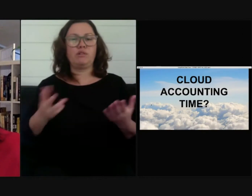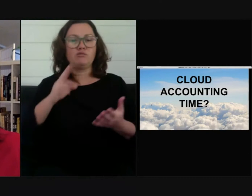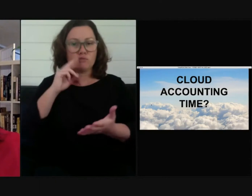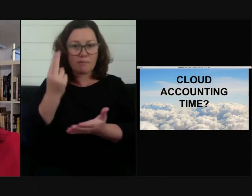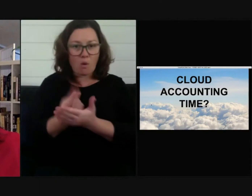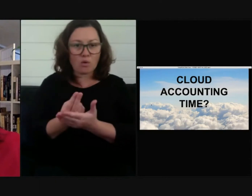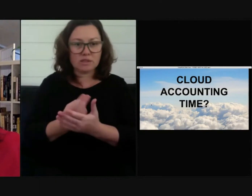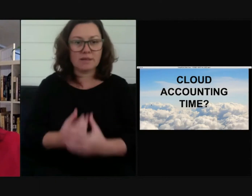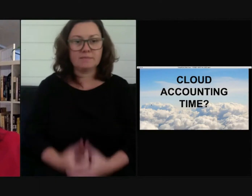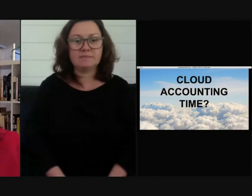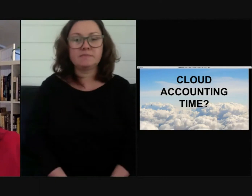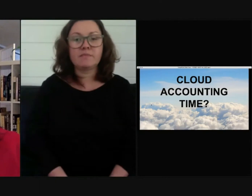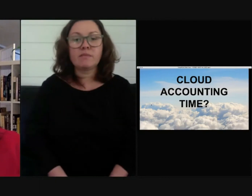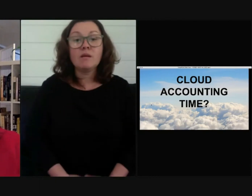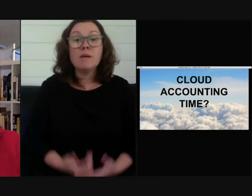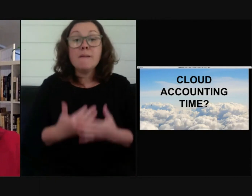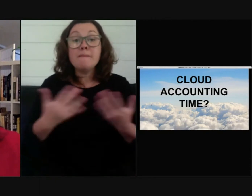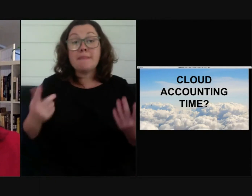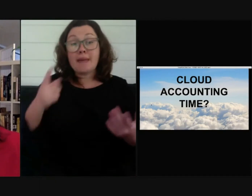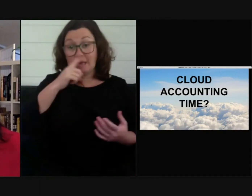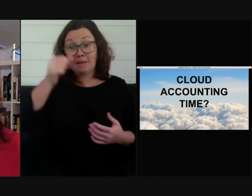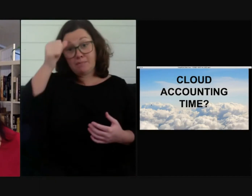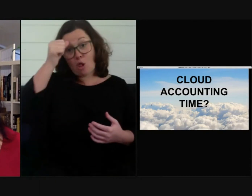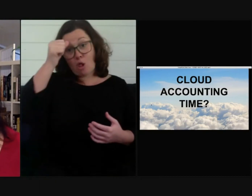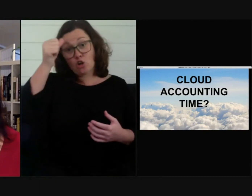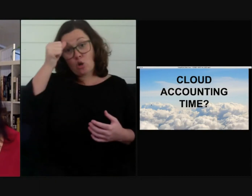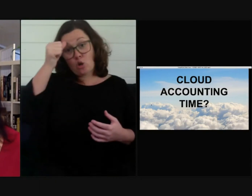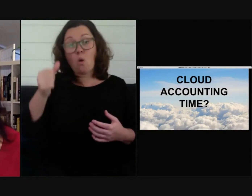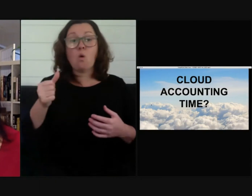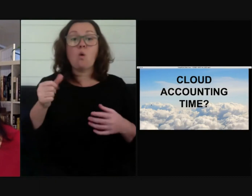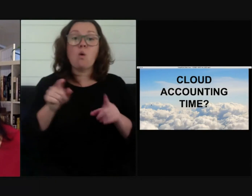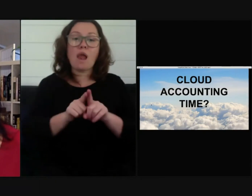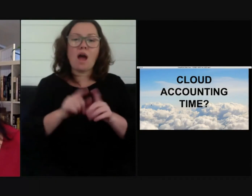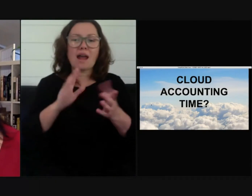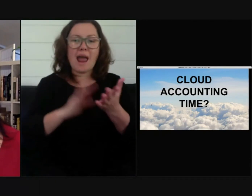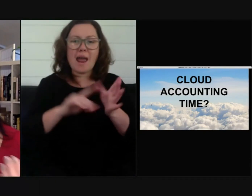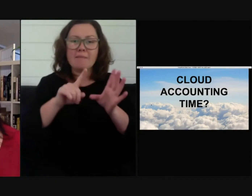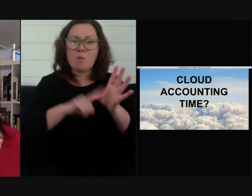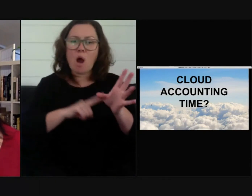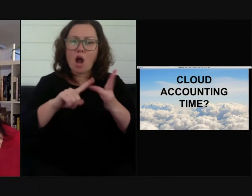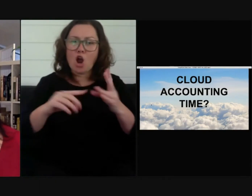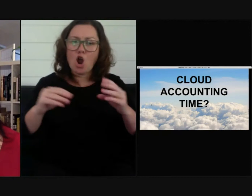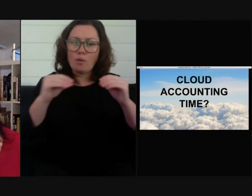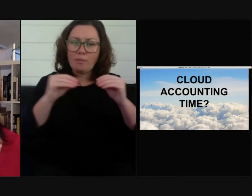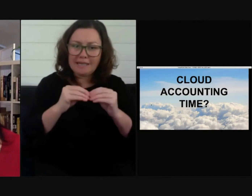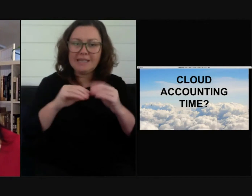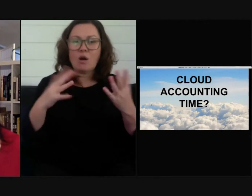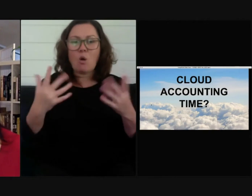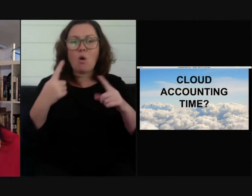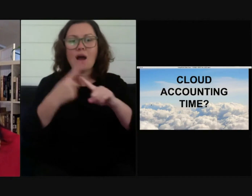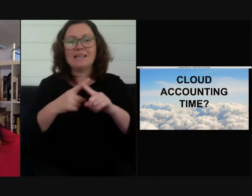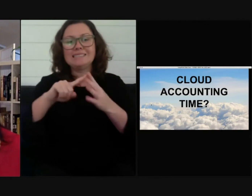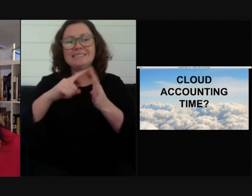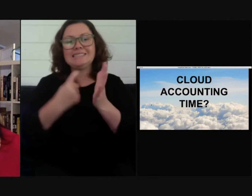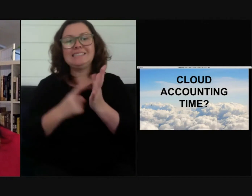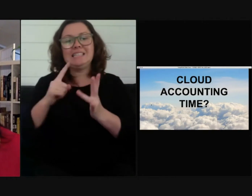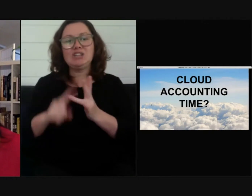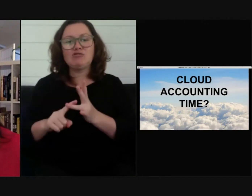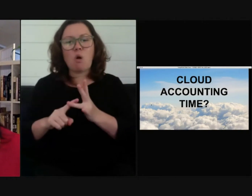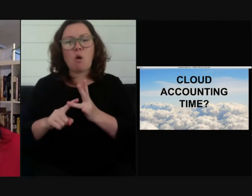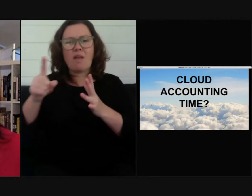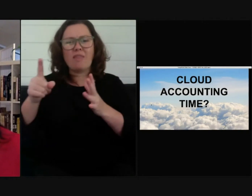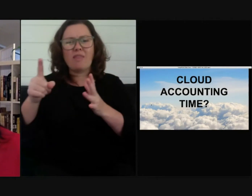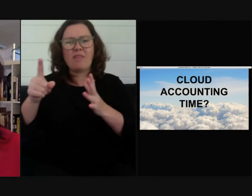accounting softwares available like MYOB or Xero, but I wanted to just call your attention to 2 others that a